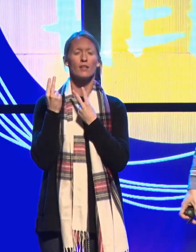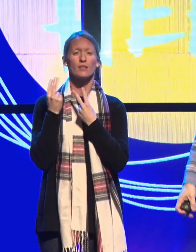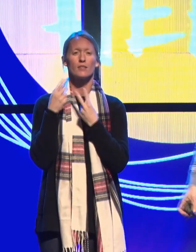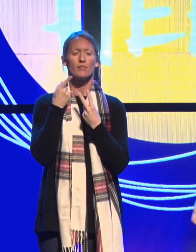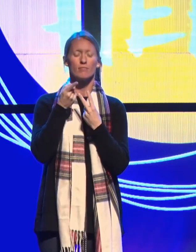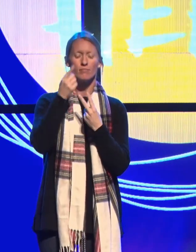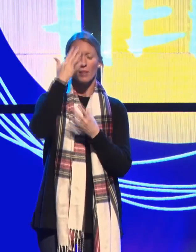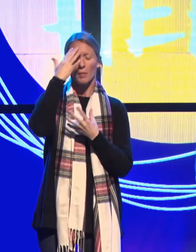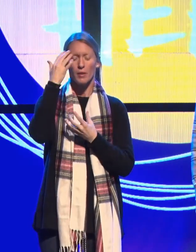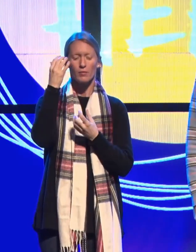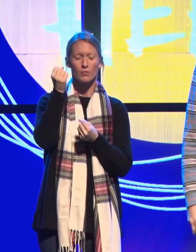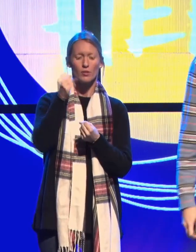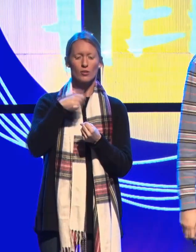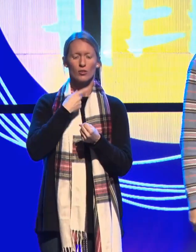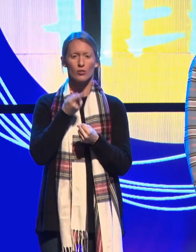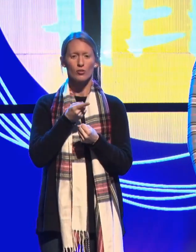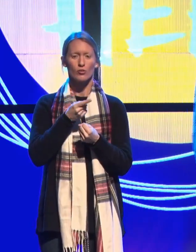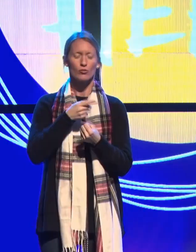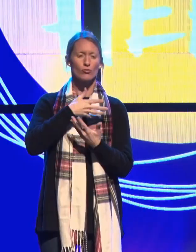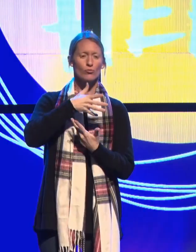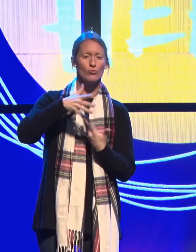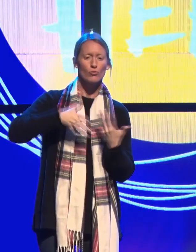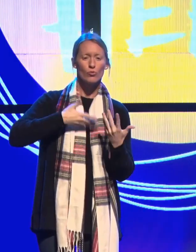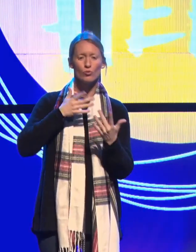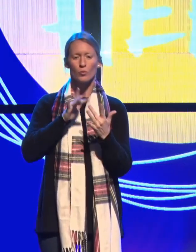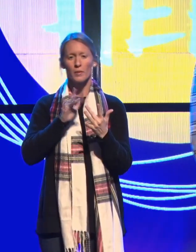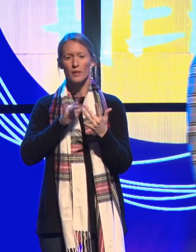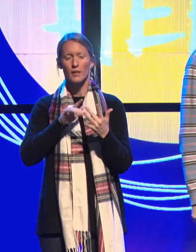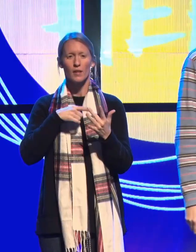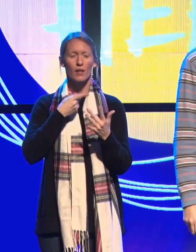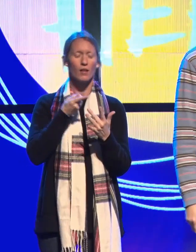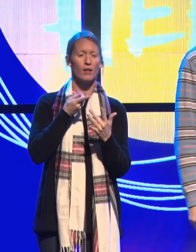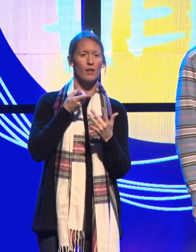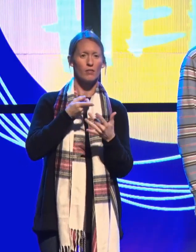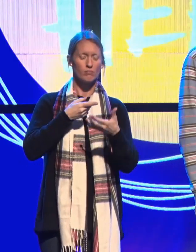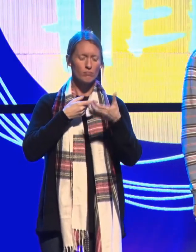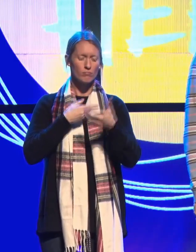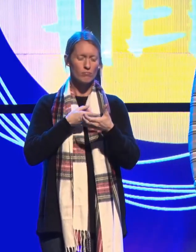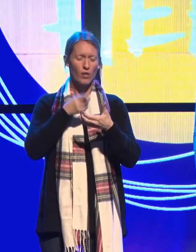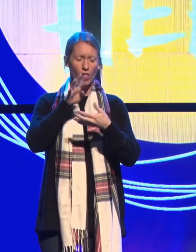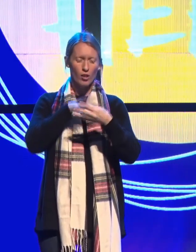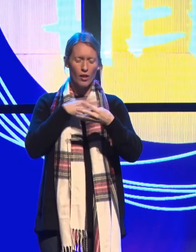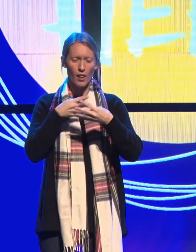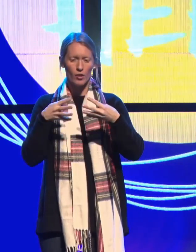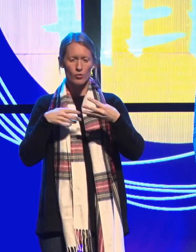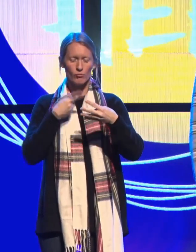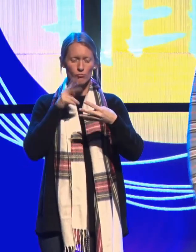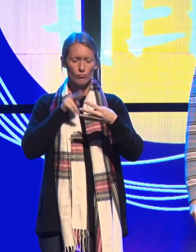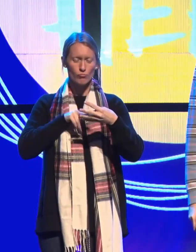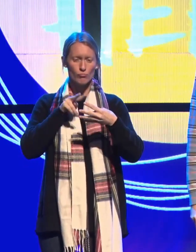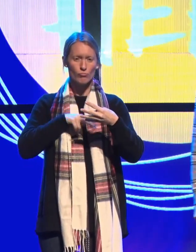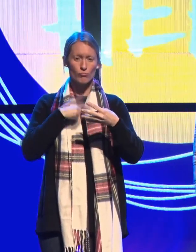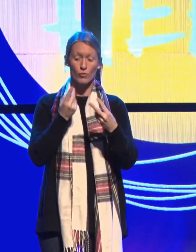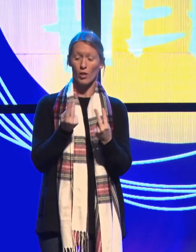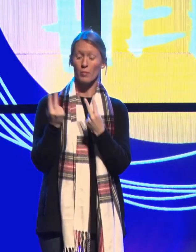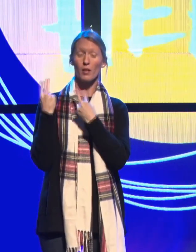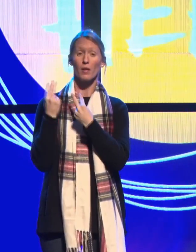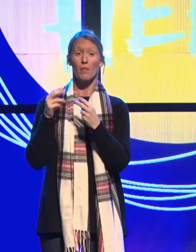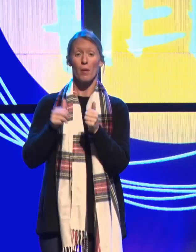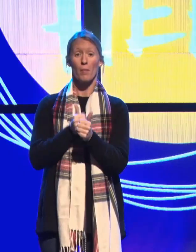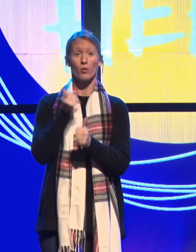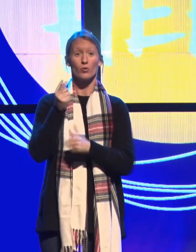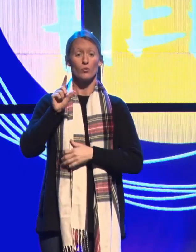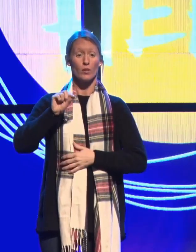the memories on our social media accounts or we're going to look at our calendars. And the question is, are you going to look back and say, hey, most of